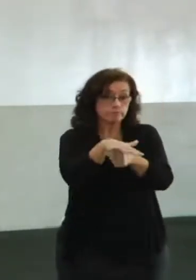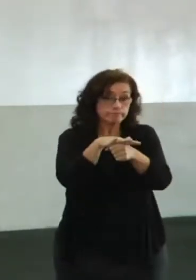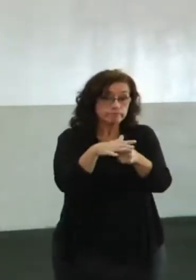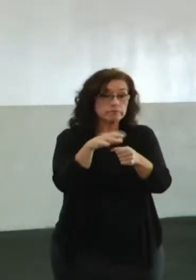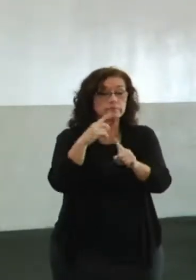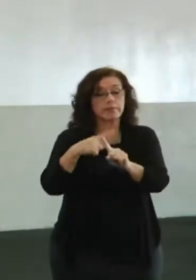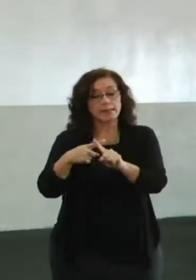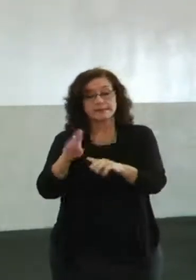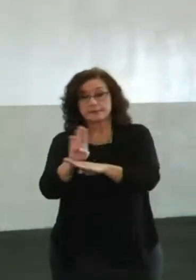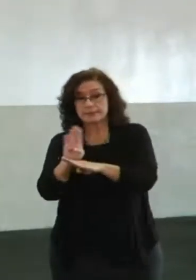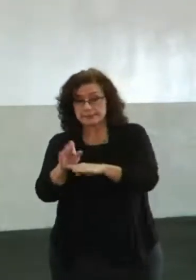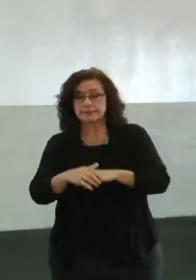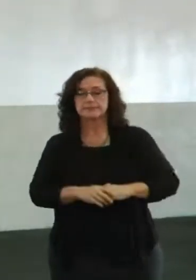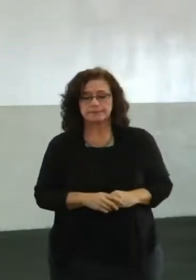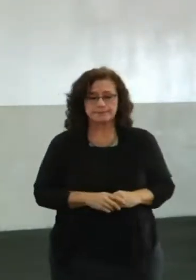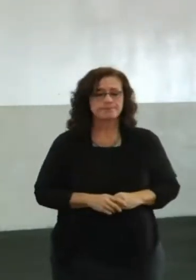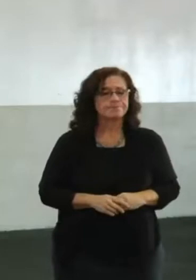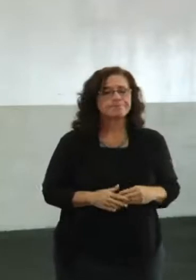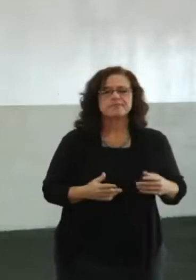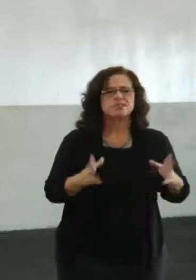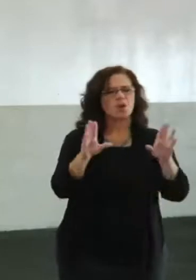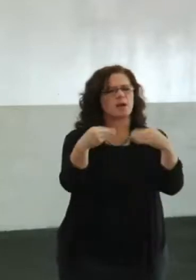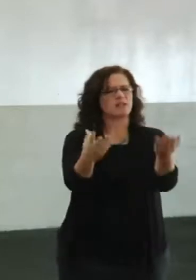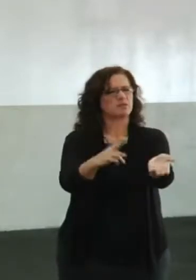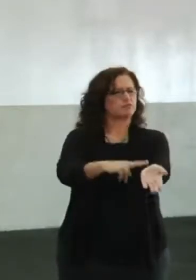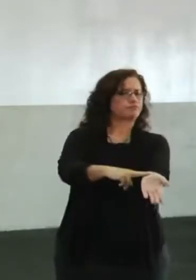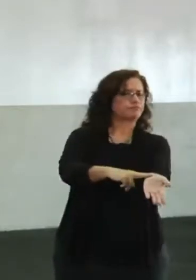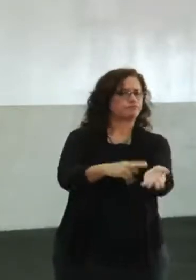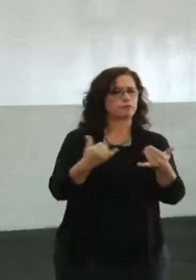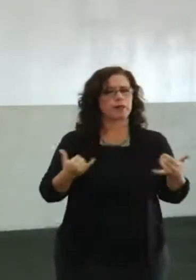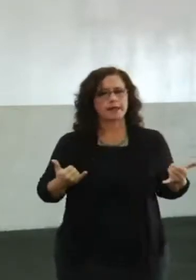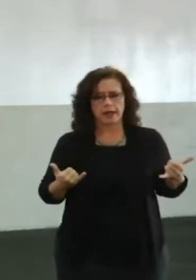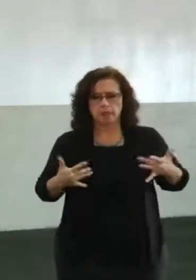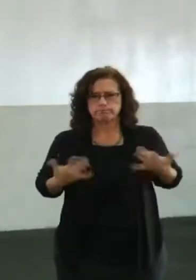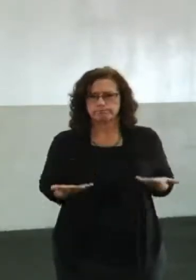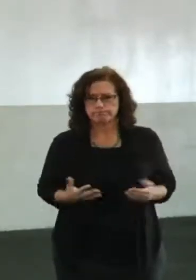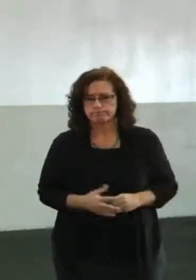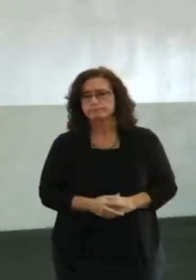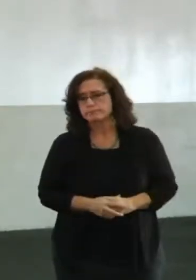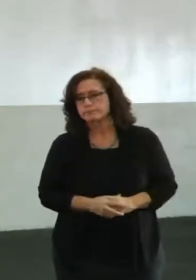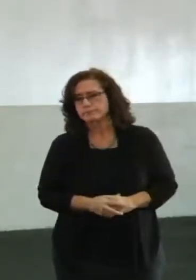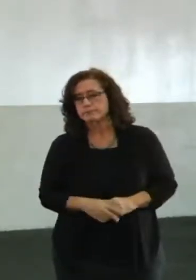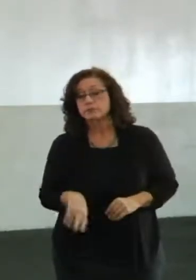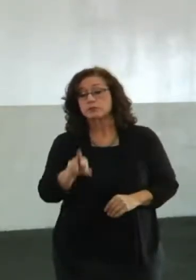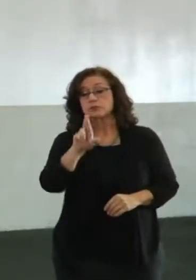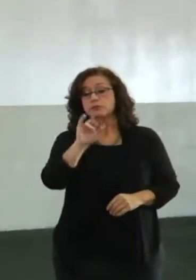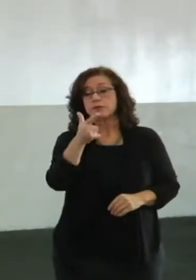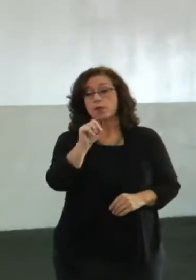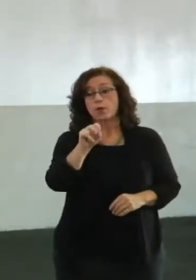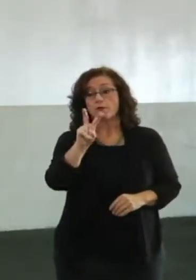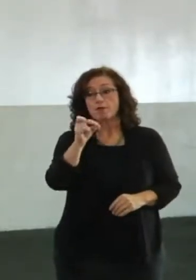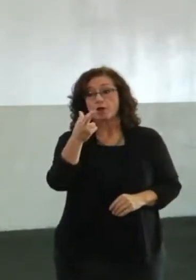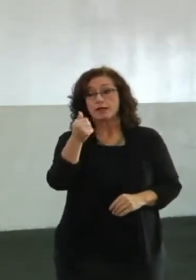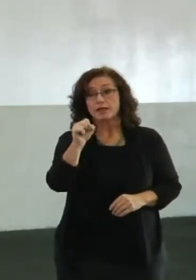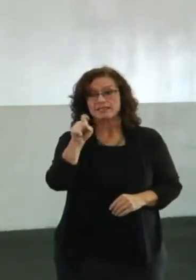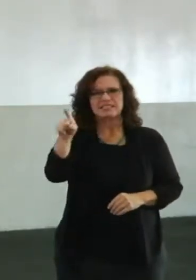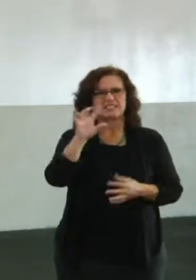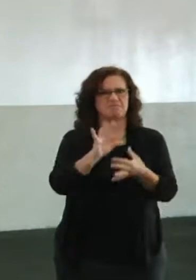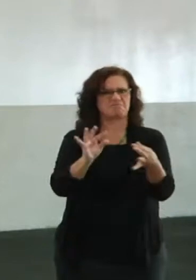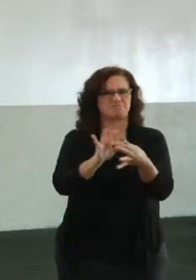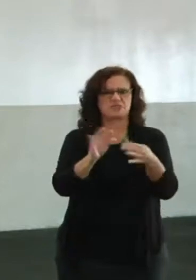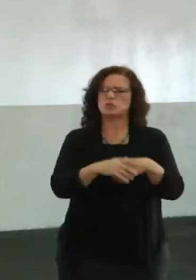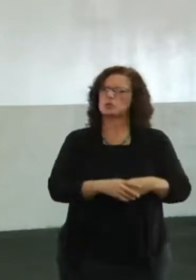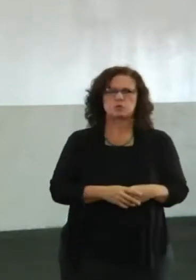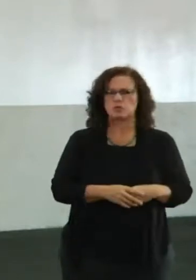bit about where we're at, because as you heard Mr. Vargas say, we're not heading in a good direction right now,